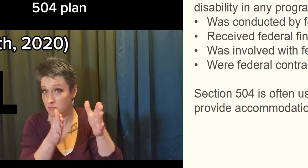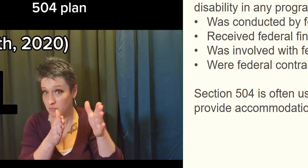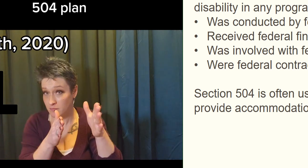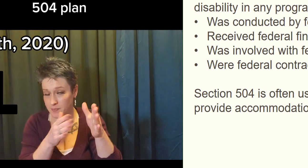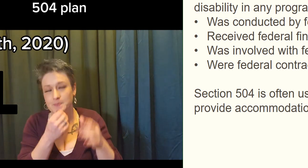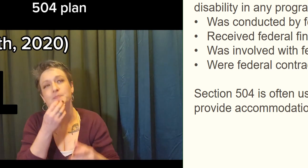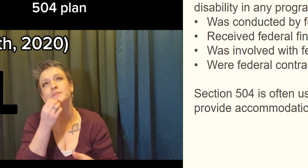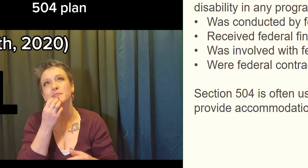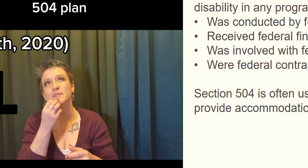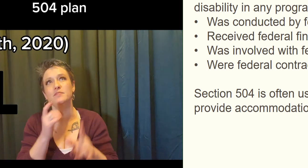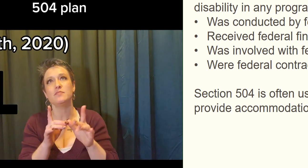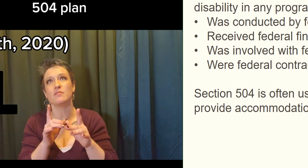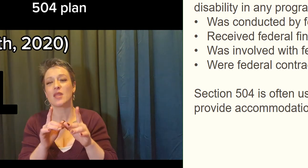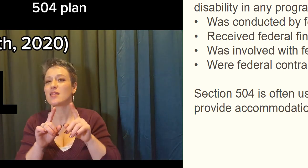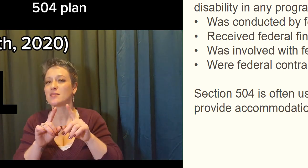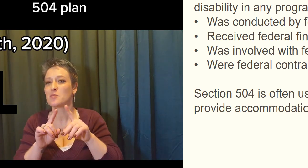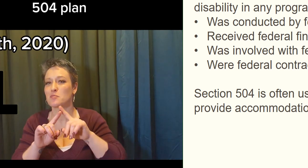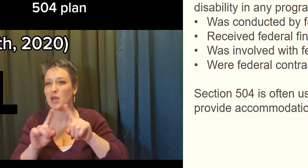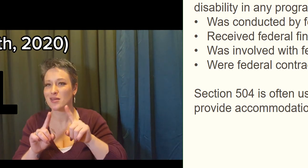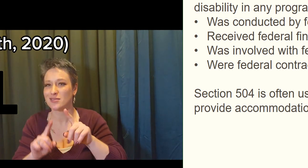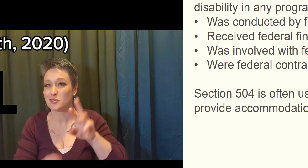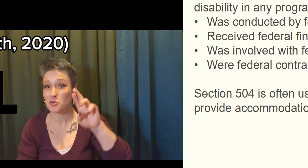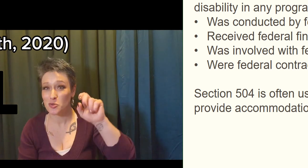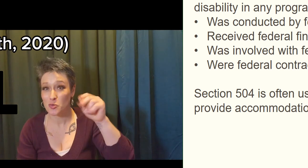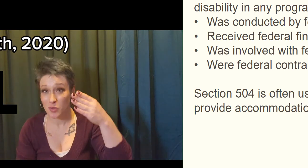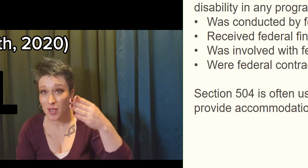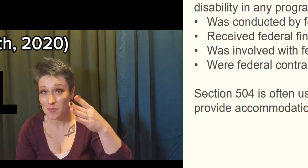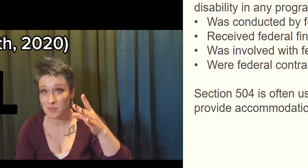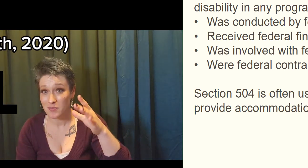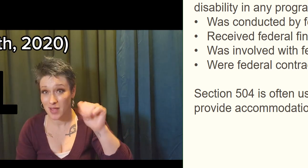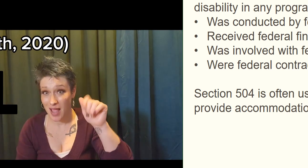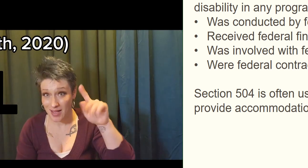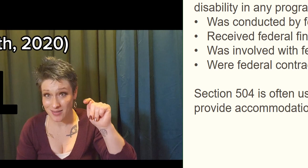provide accommodations through a 504 plan.